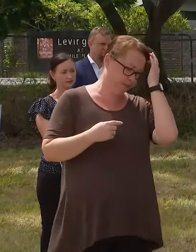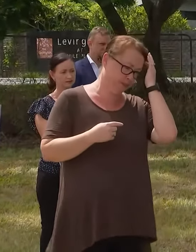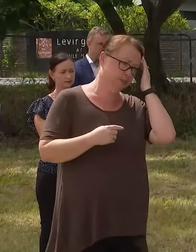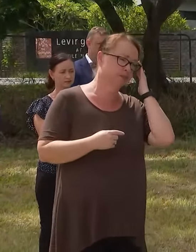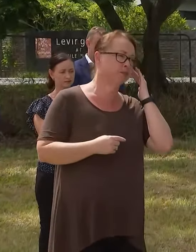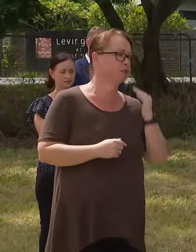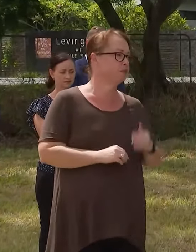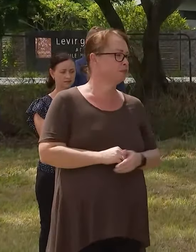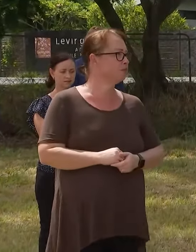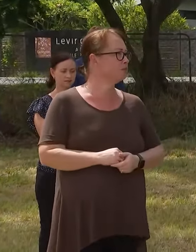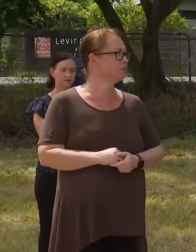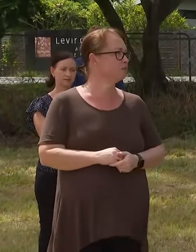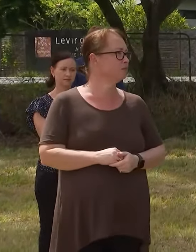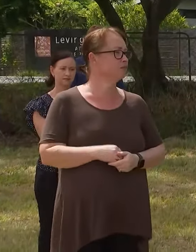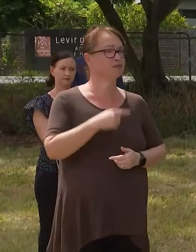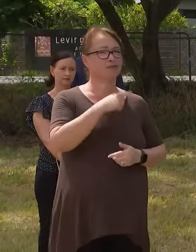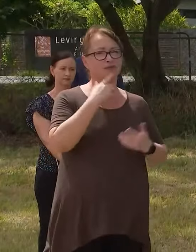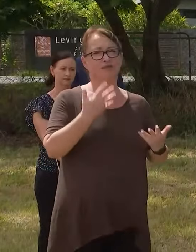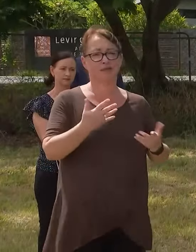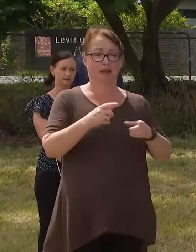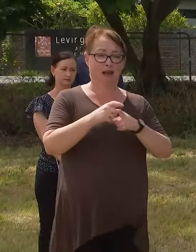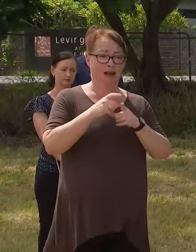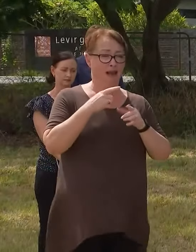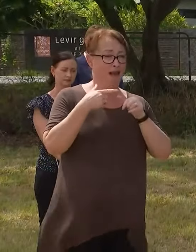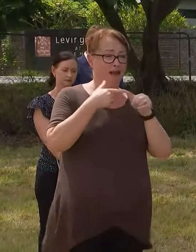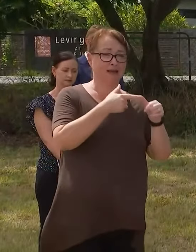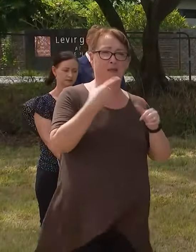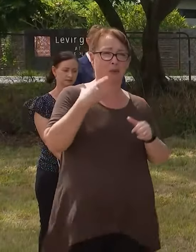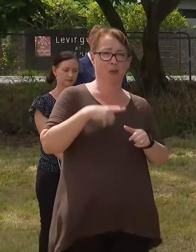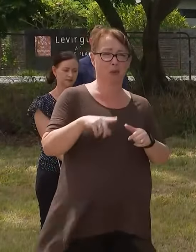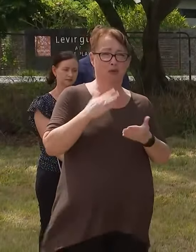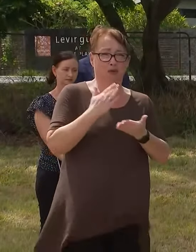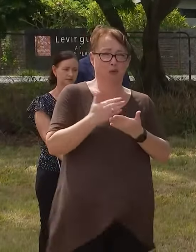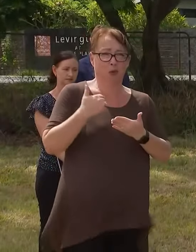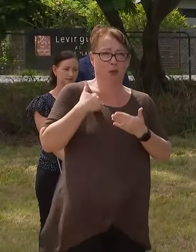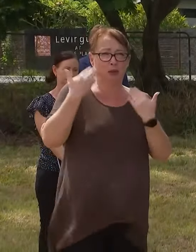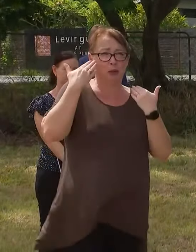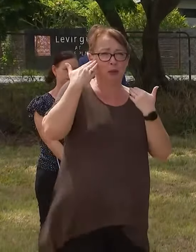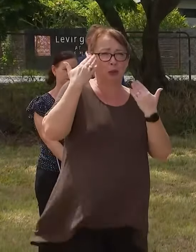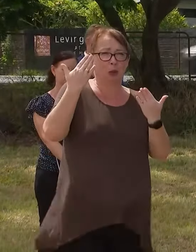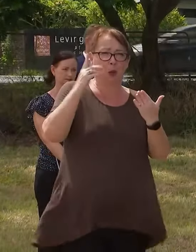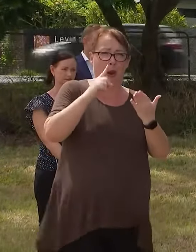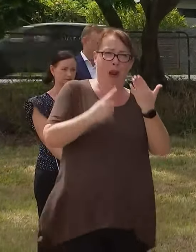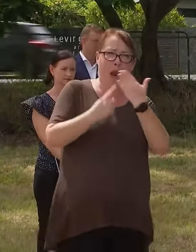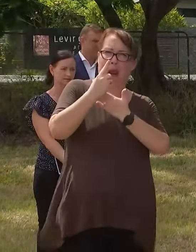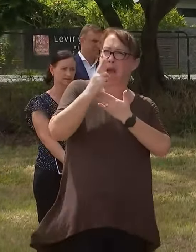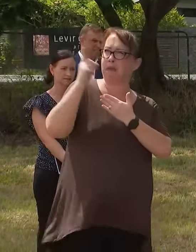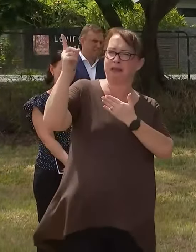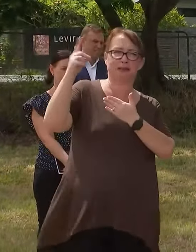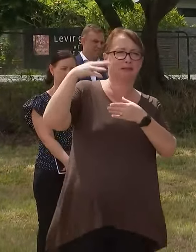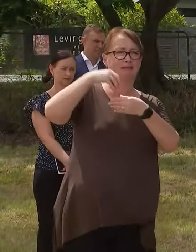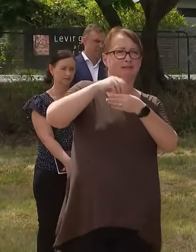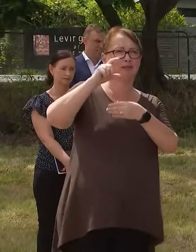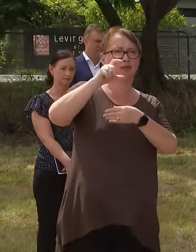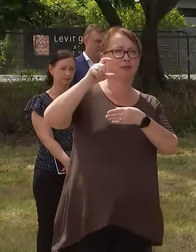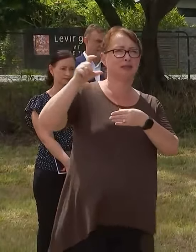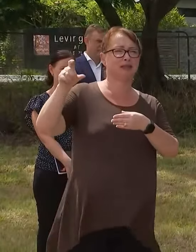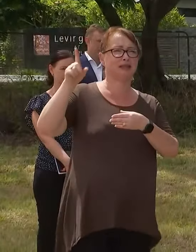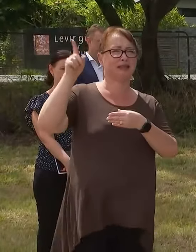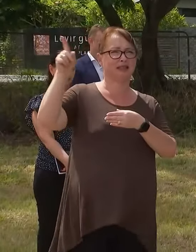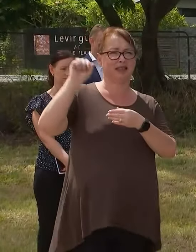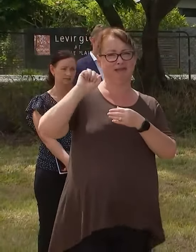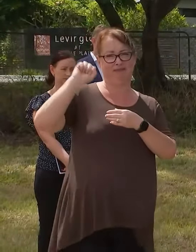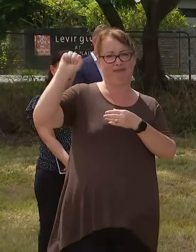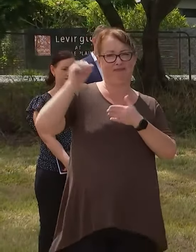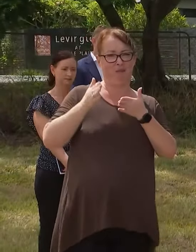The difficulty with answering your question is that we don't know what happens at the CCC because that's the way the CCC is